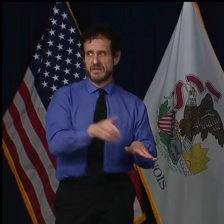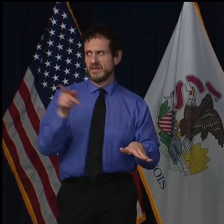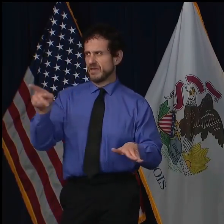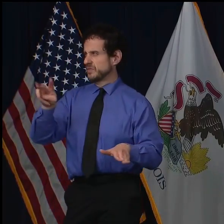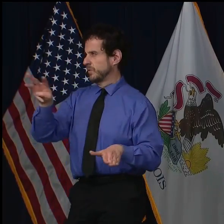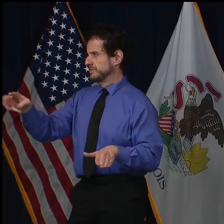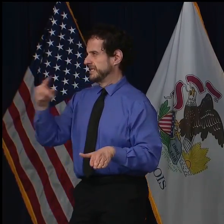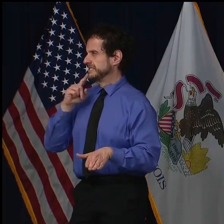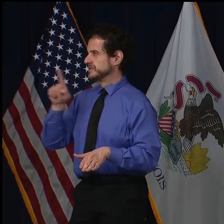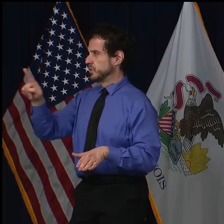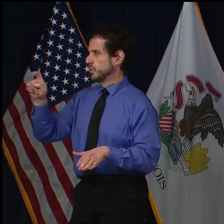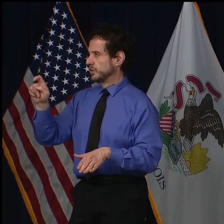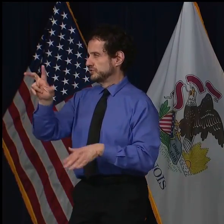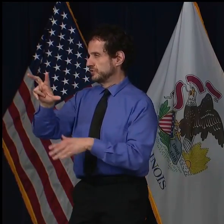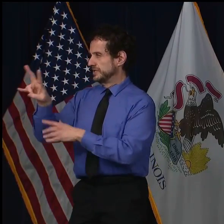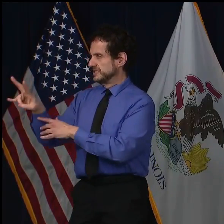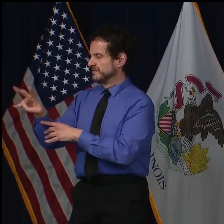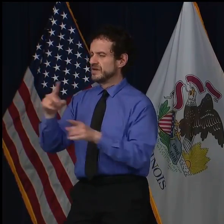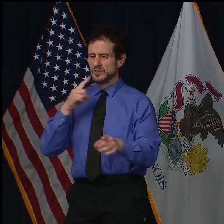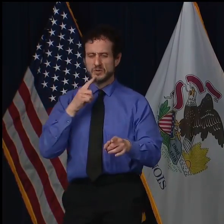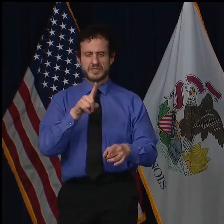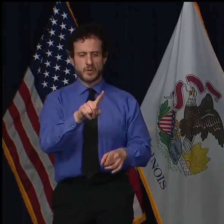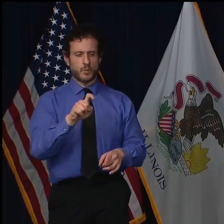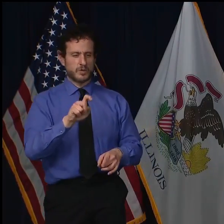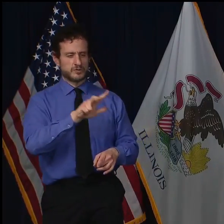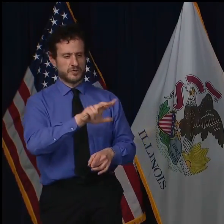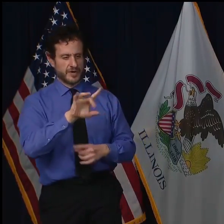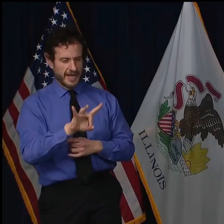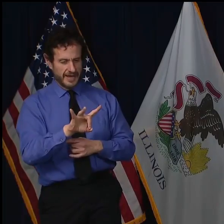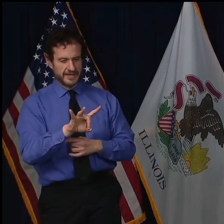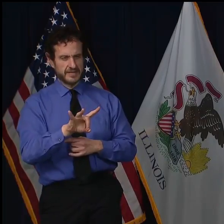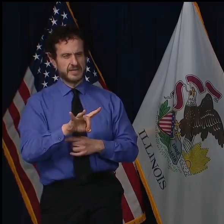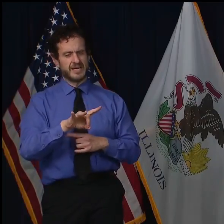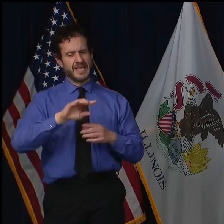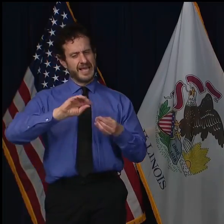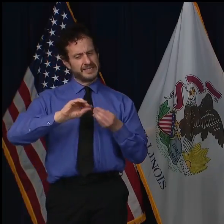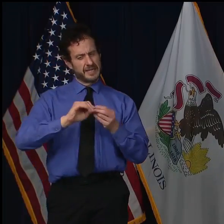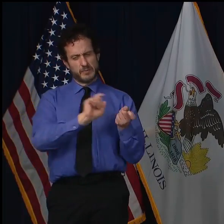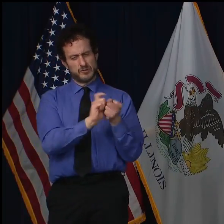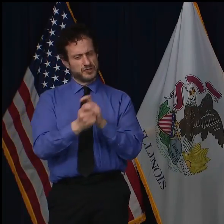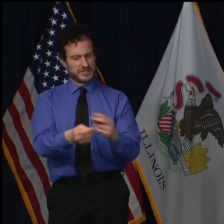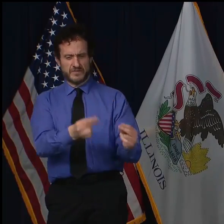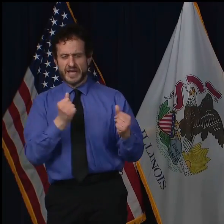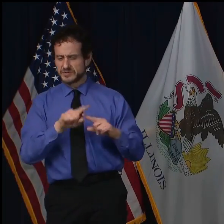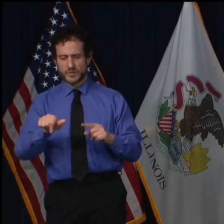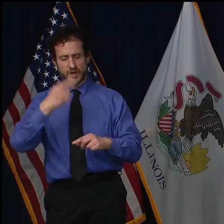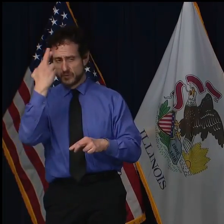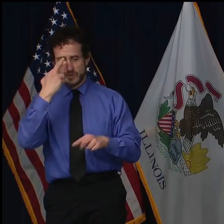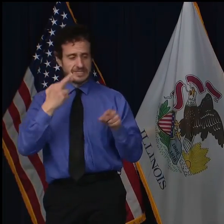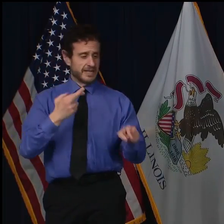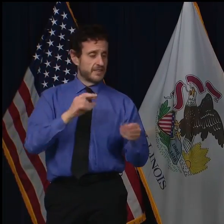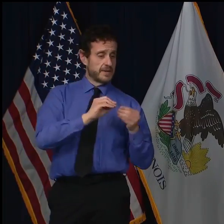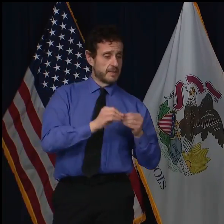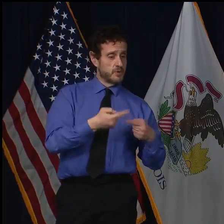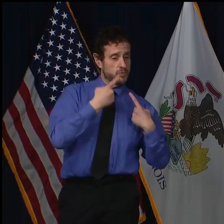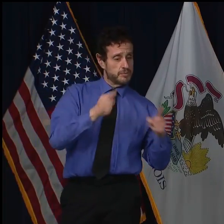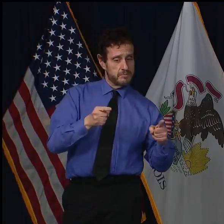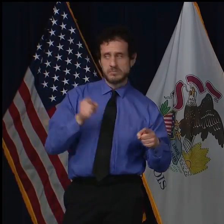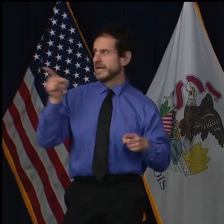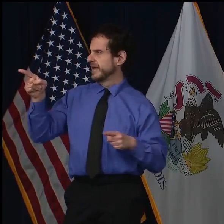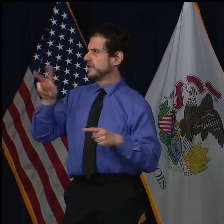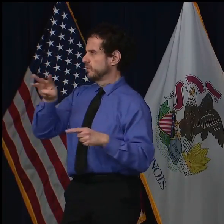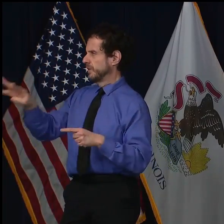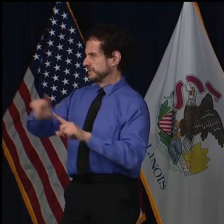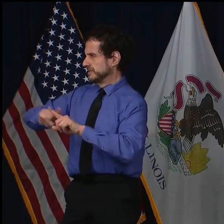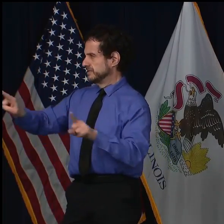today says 137. You said 138. Data changing that rapidly, or are there other reasons? Yeah, so it could be